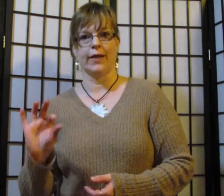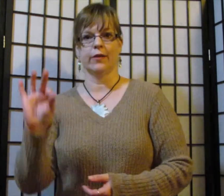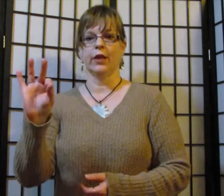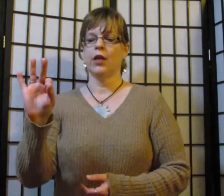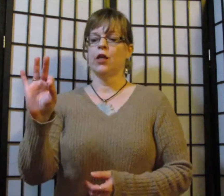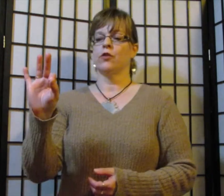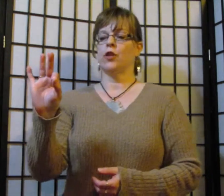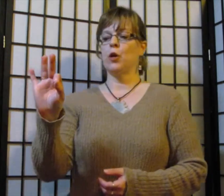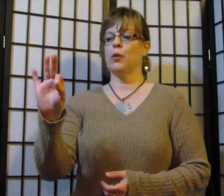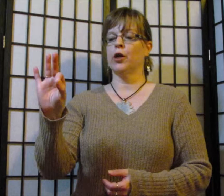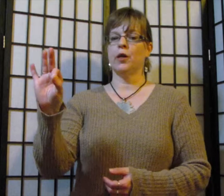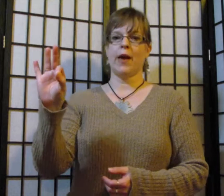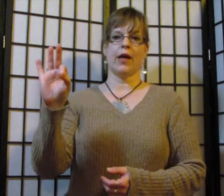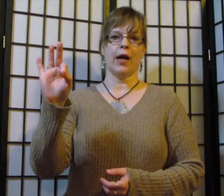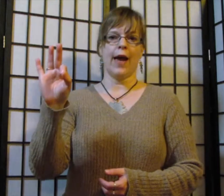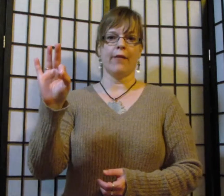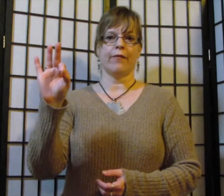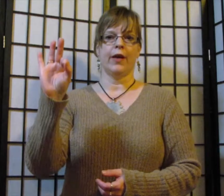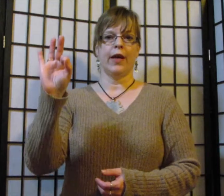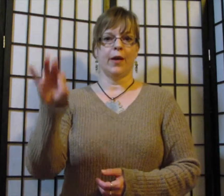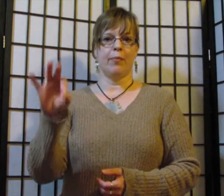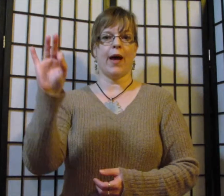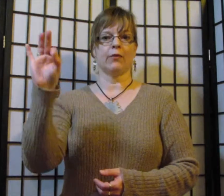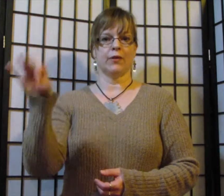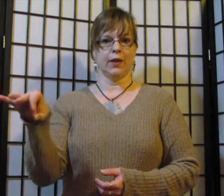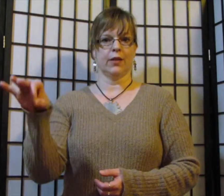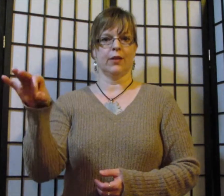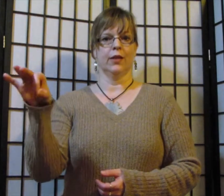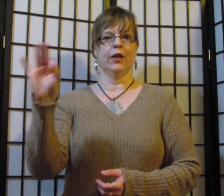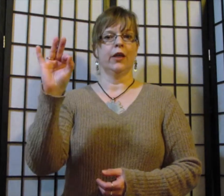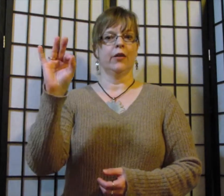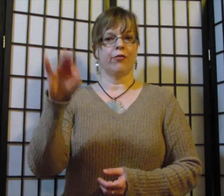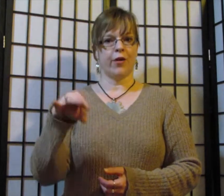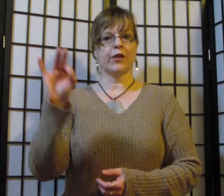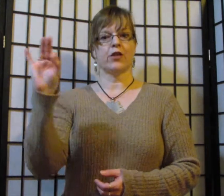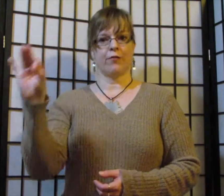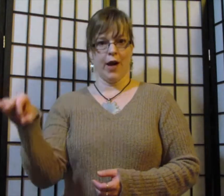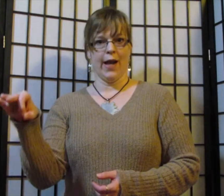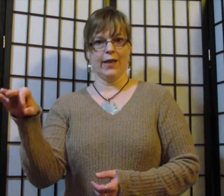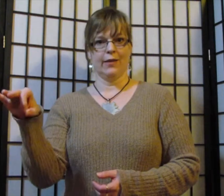fries. So we're going to make our F and bounce it. French fries.